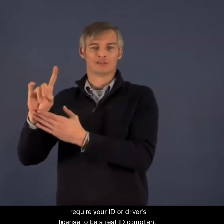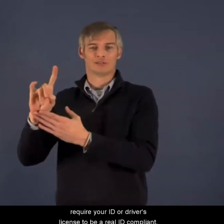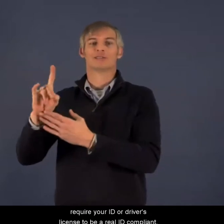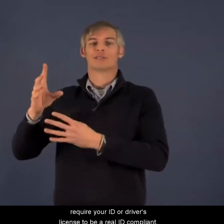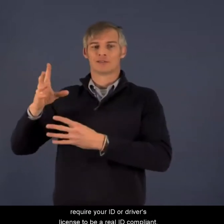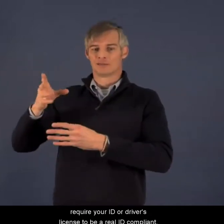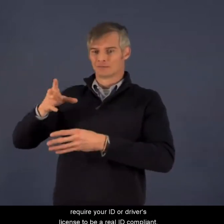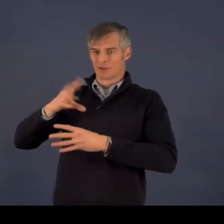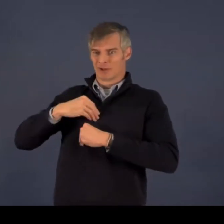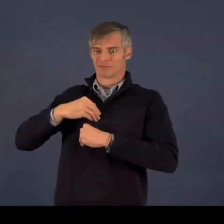ID compliant.